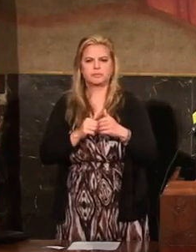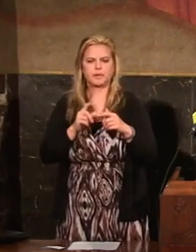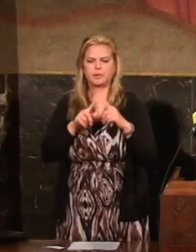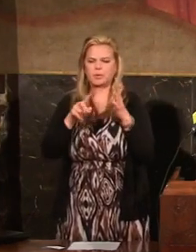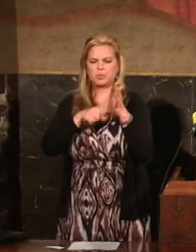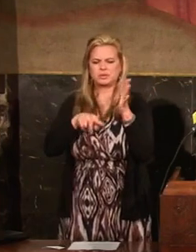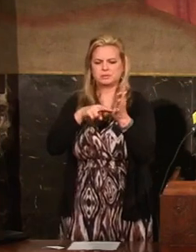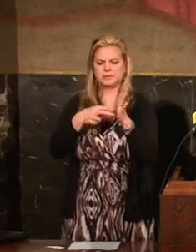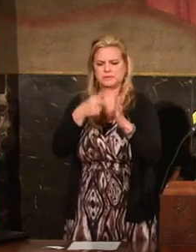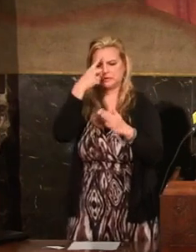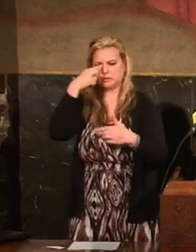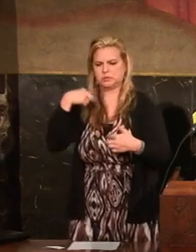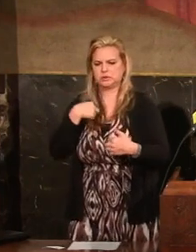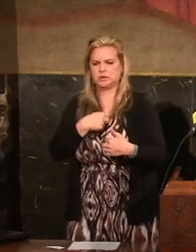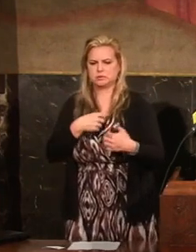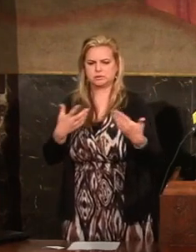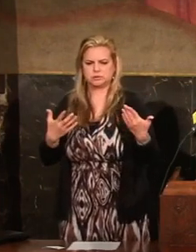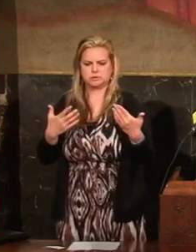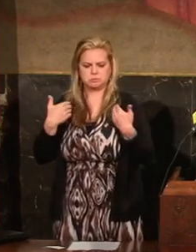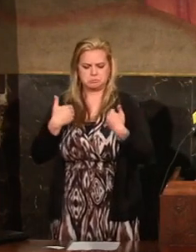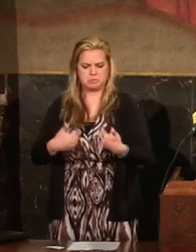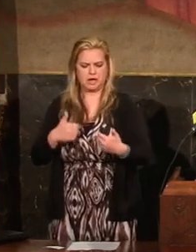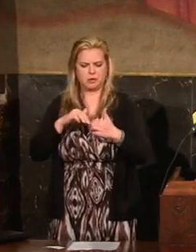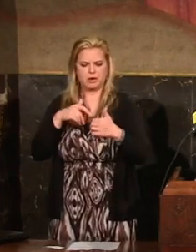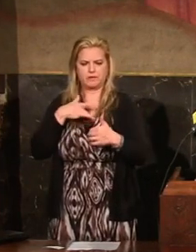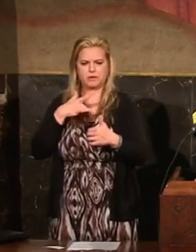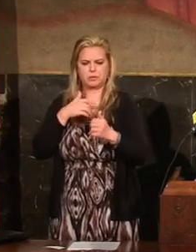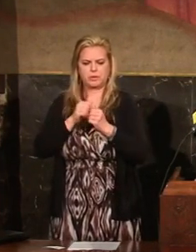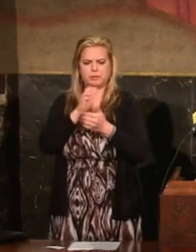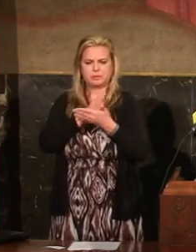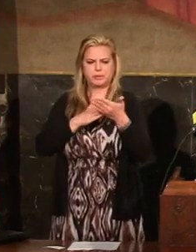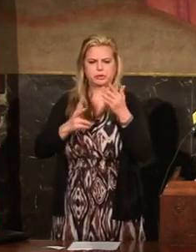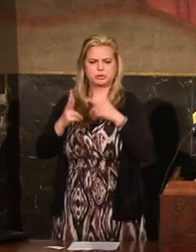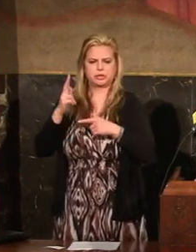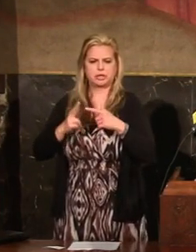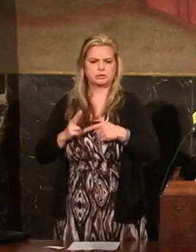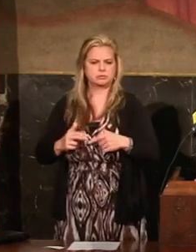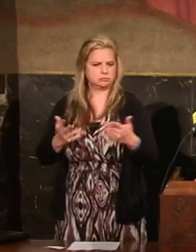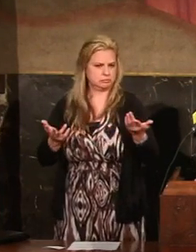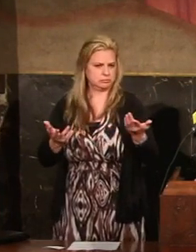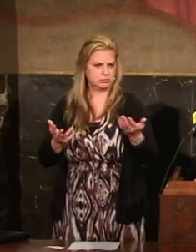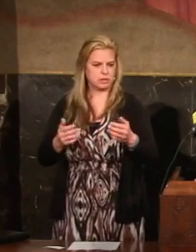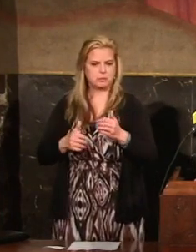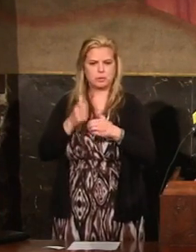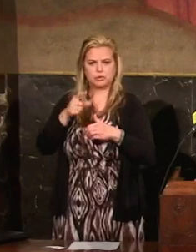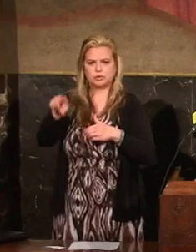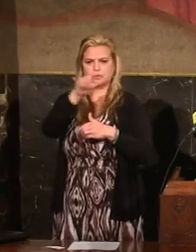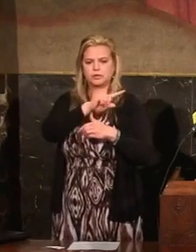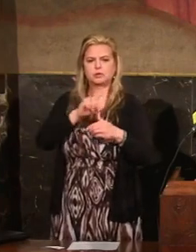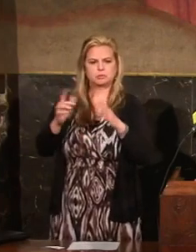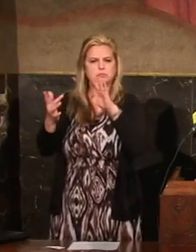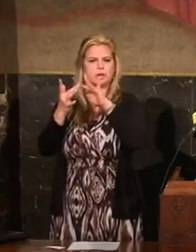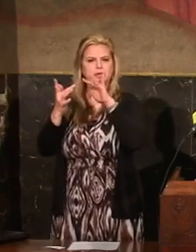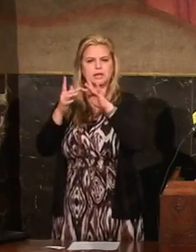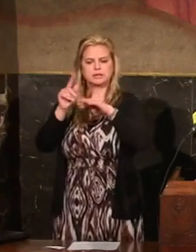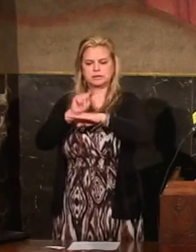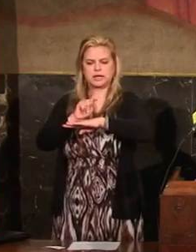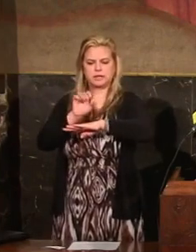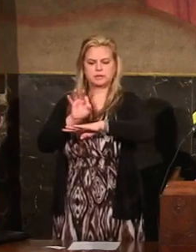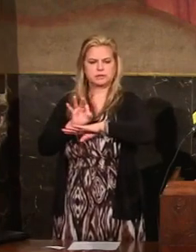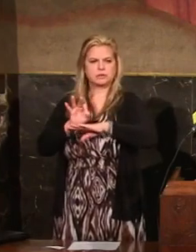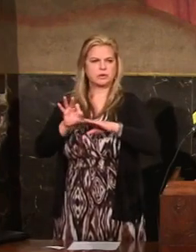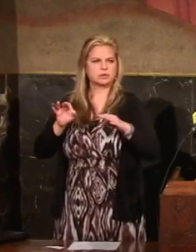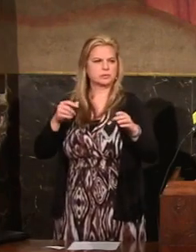for us? Where am I right now with budget cuts? And I know most of you are in touch with the task force, which I chairs with